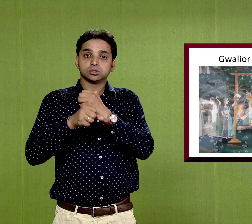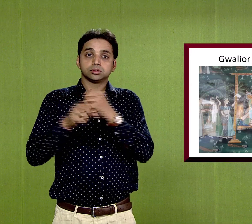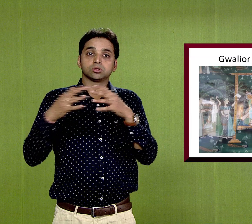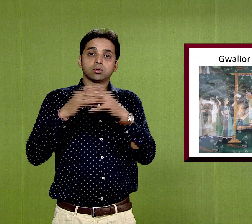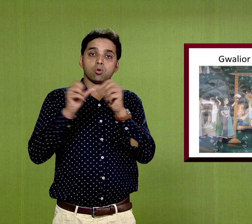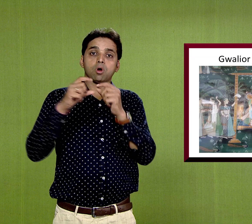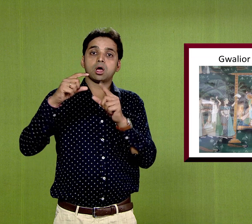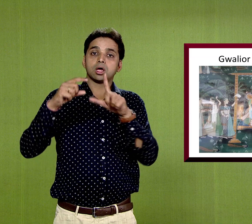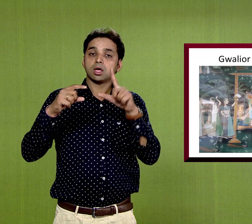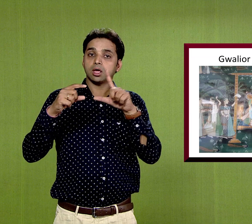Man Singh Tomar.